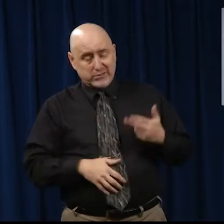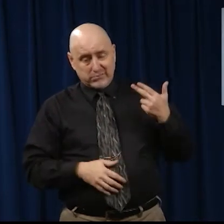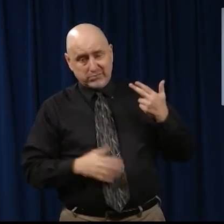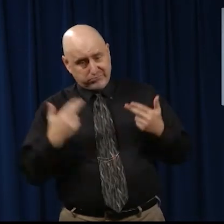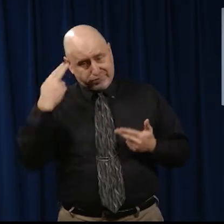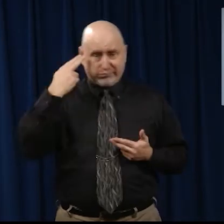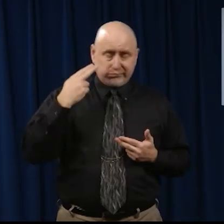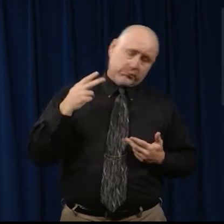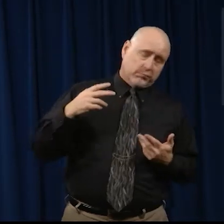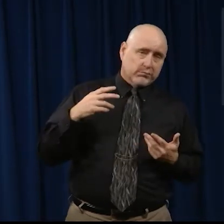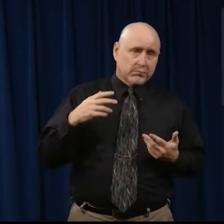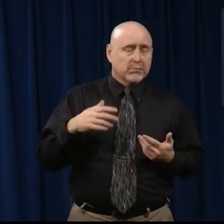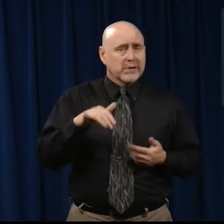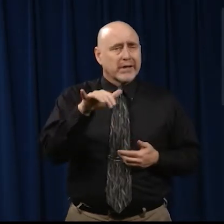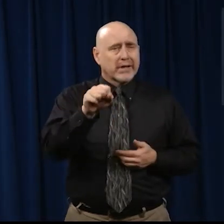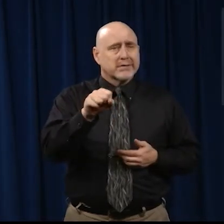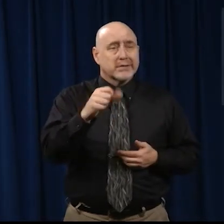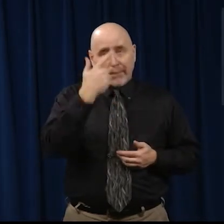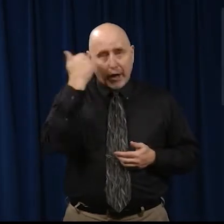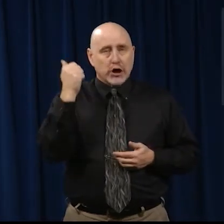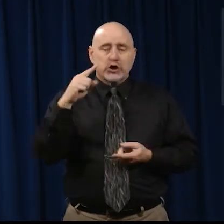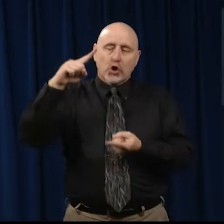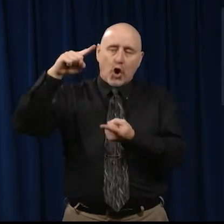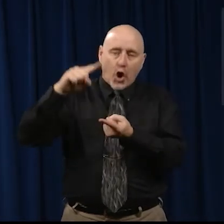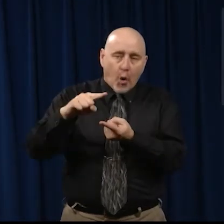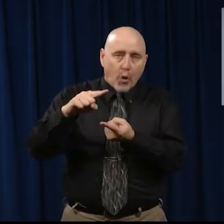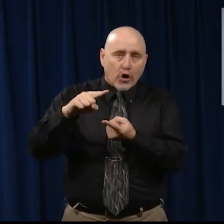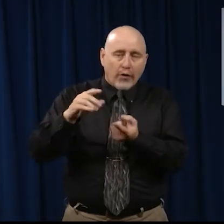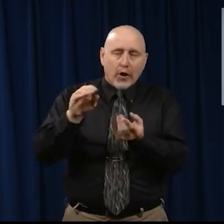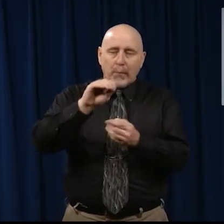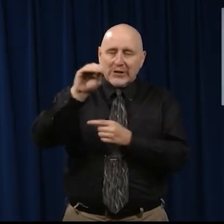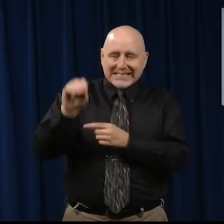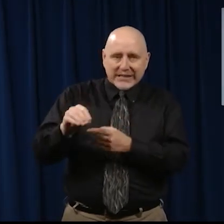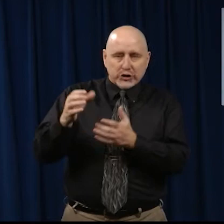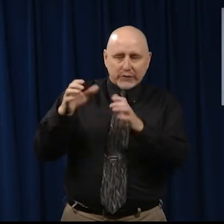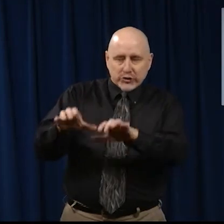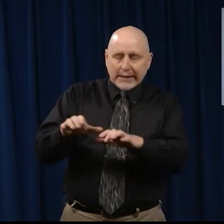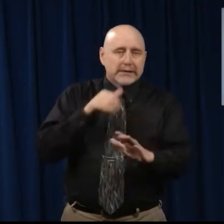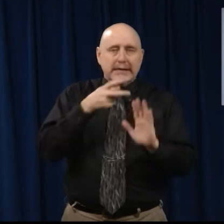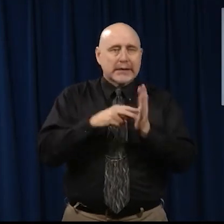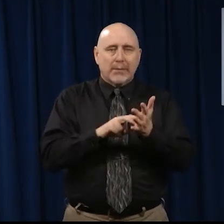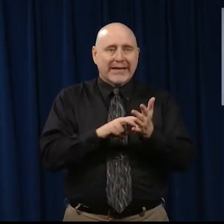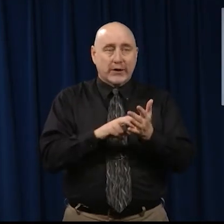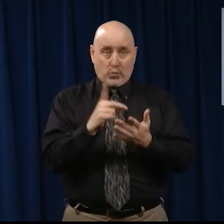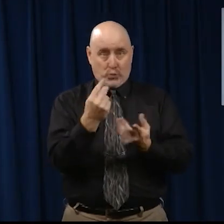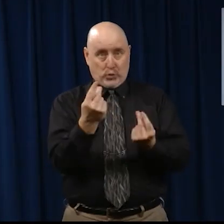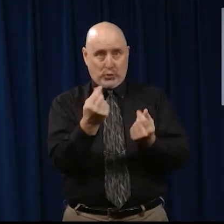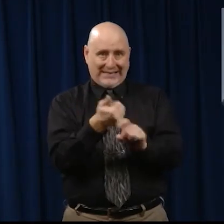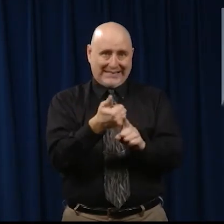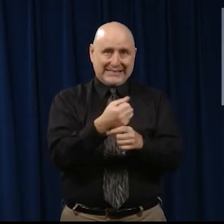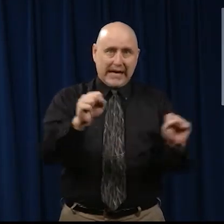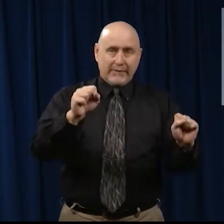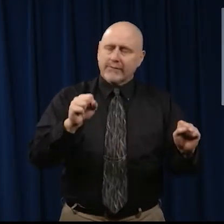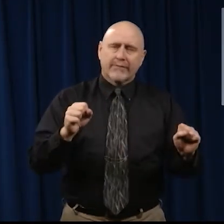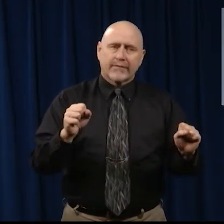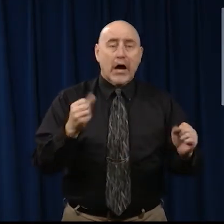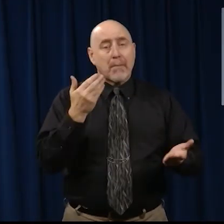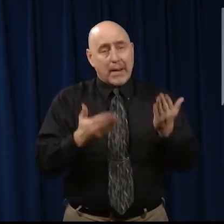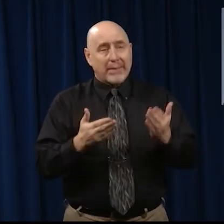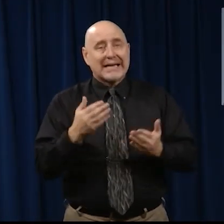shoot yourself in the head? Sure there is. Just because you lower the chance doesn't mean that what you're doing is safe. It